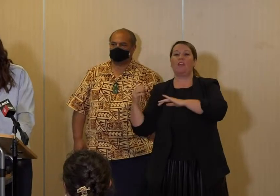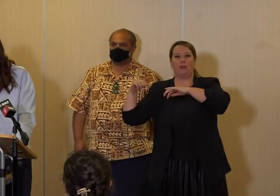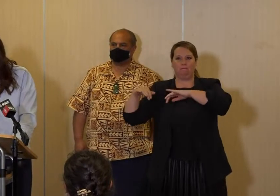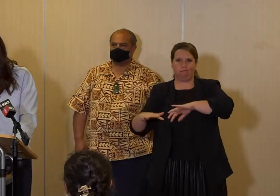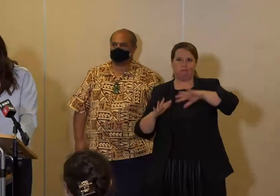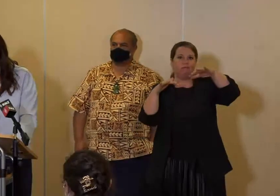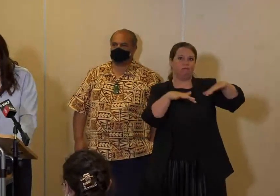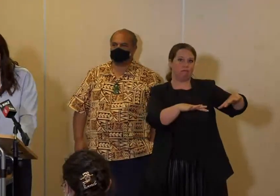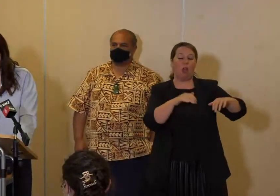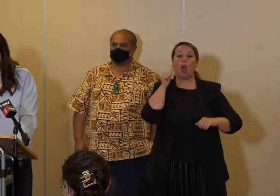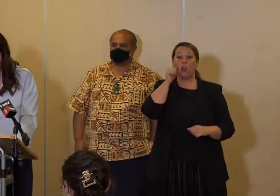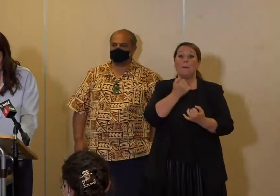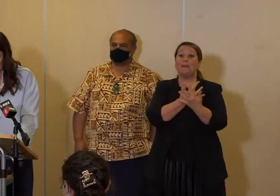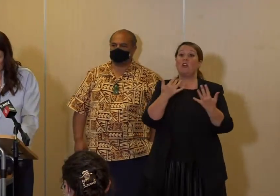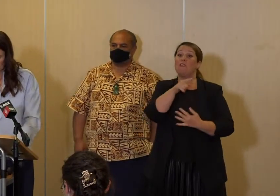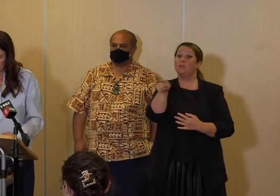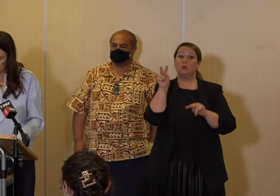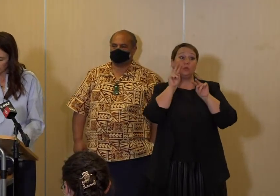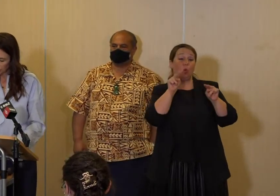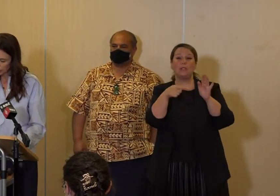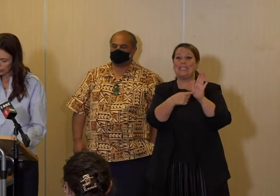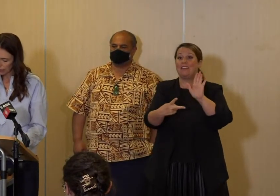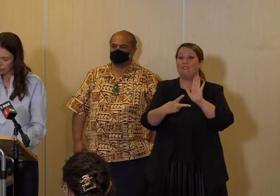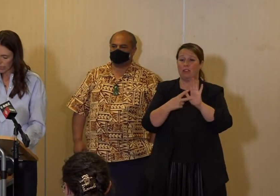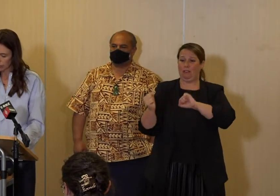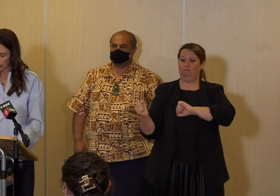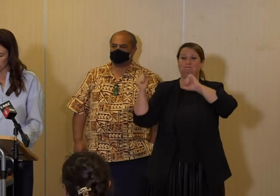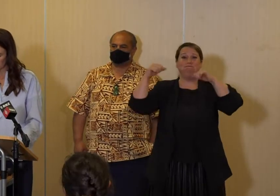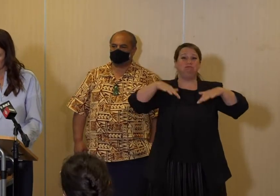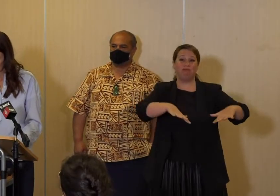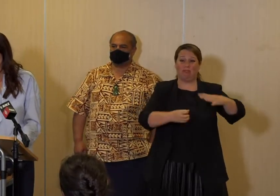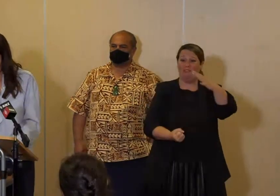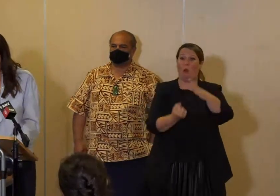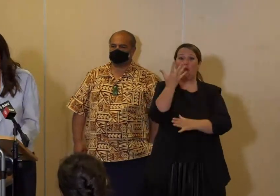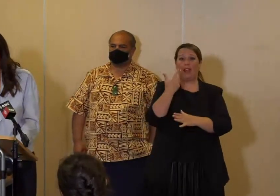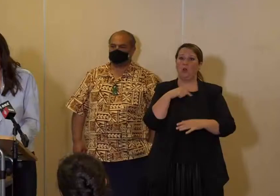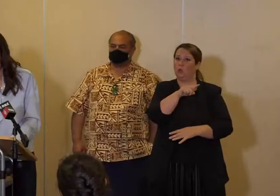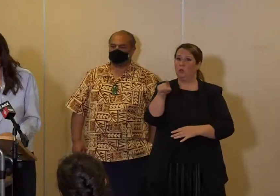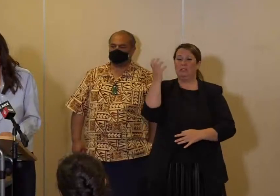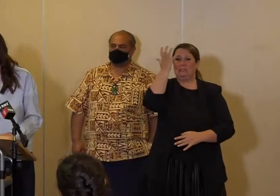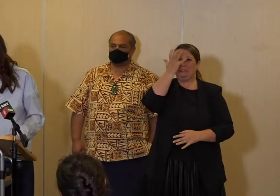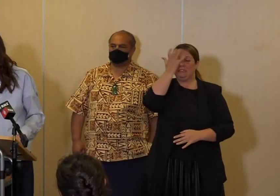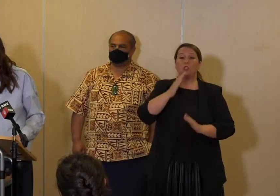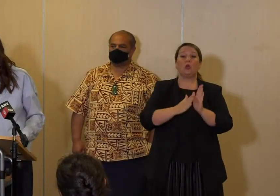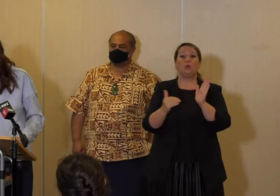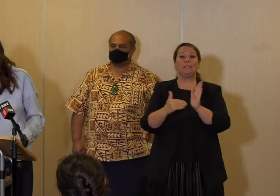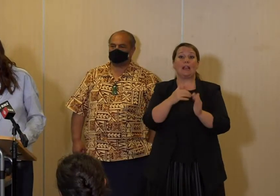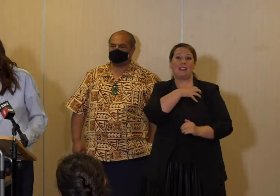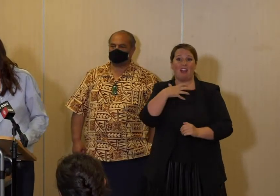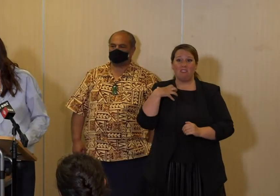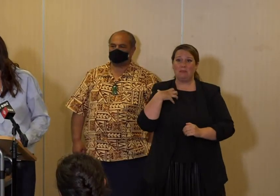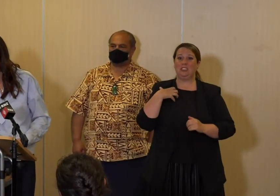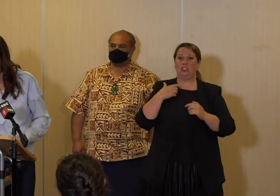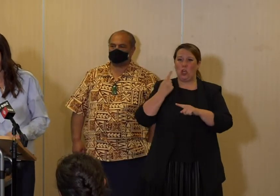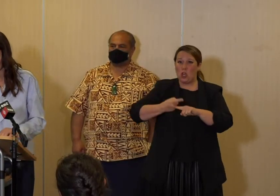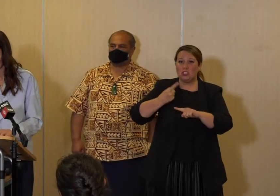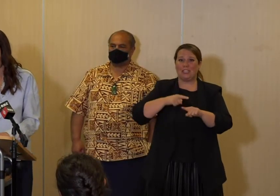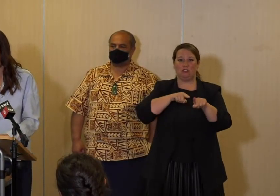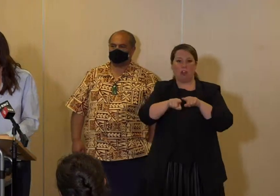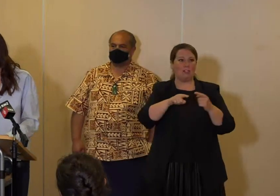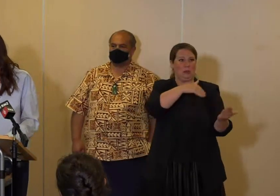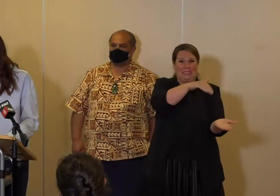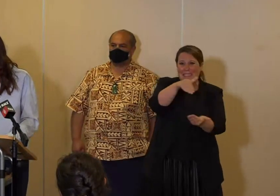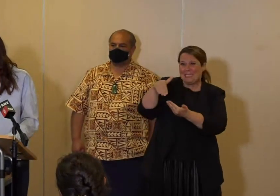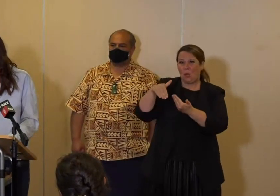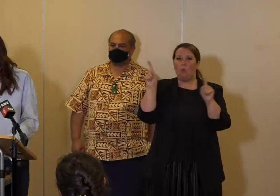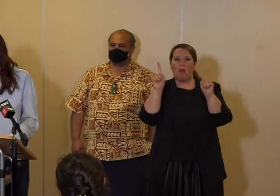deeply concerning. Since then, the New Zealand government has been urgently attempting to gather information about the situation on the ground in